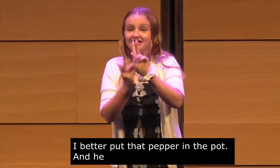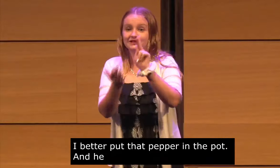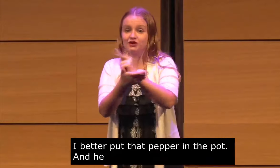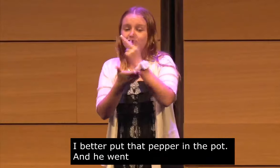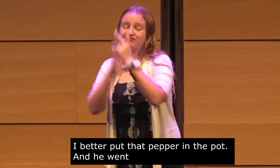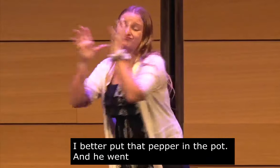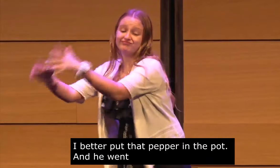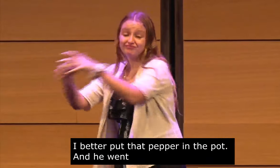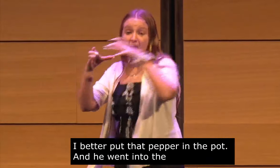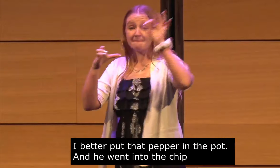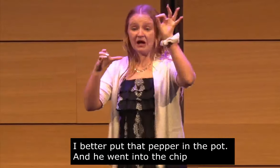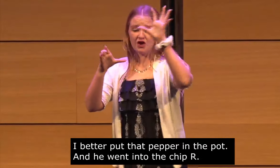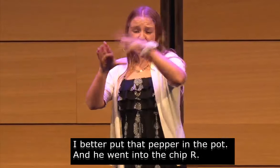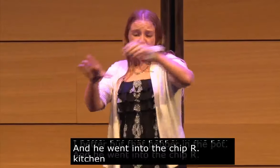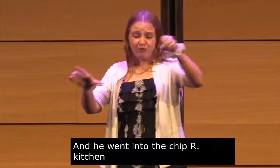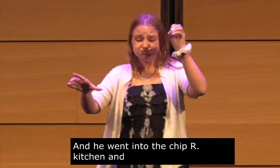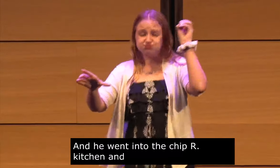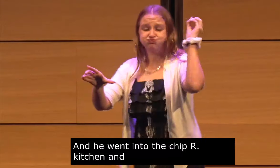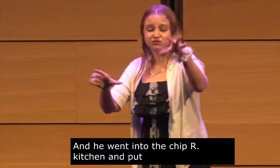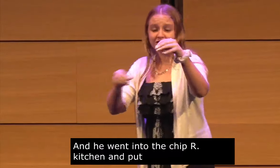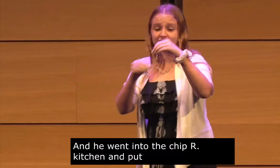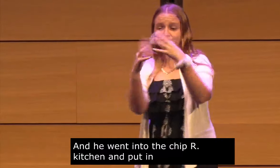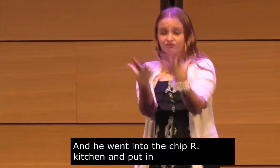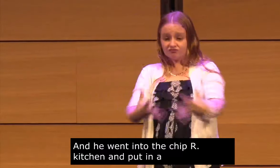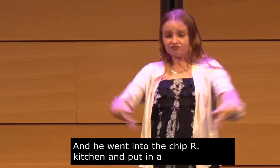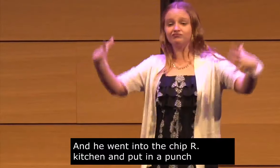And he went into the kitchen and put in a pinch of pepper.